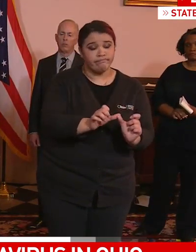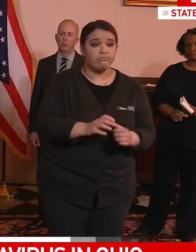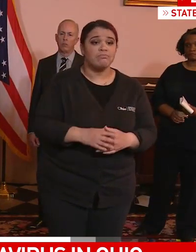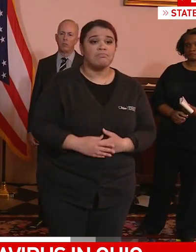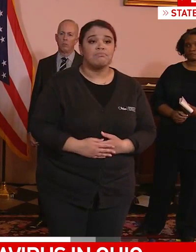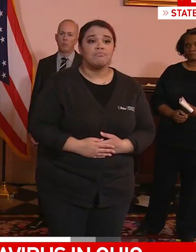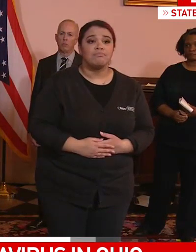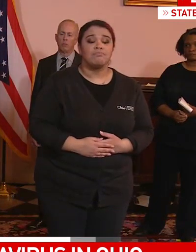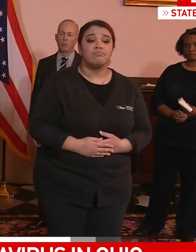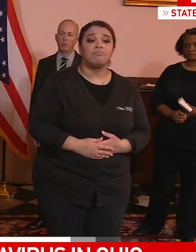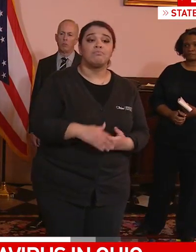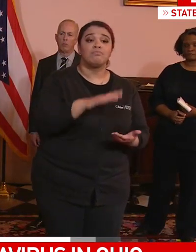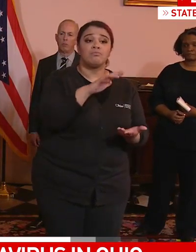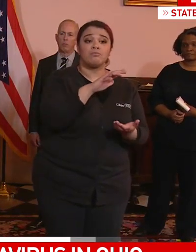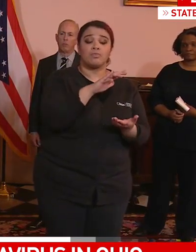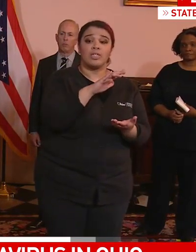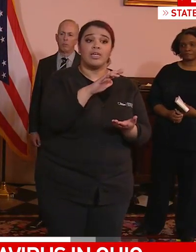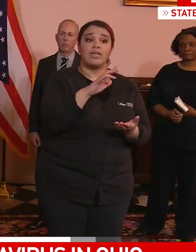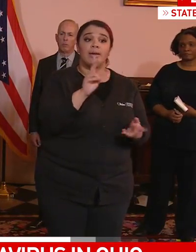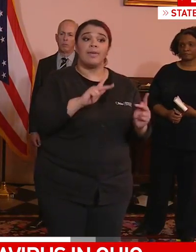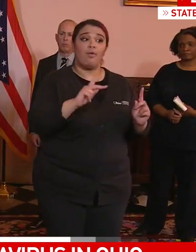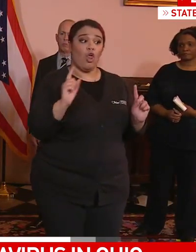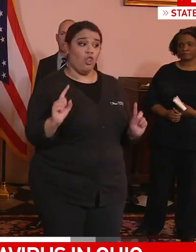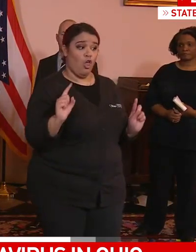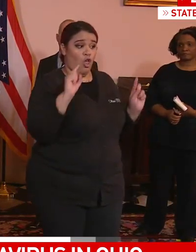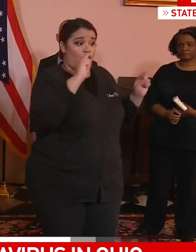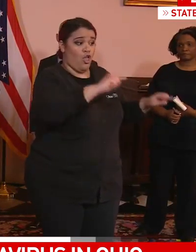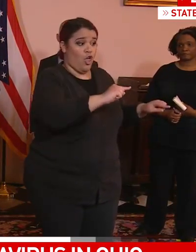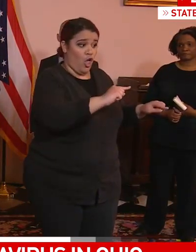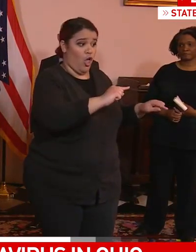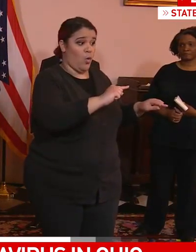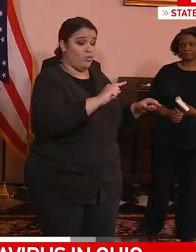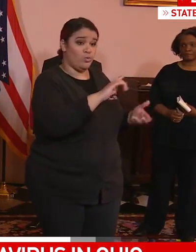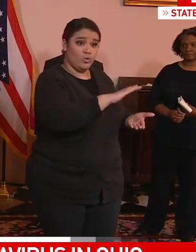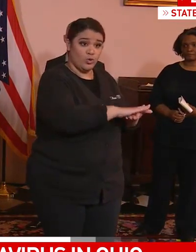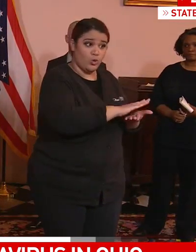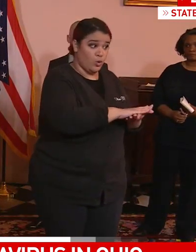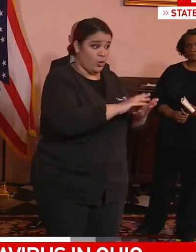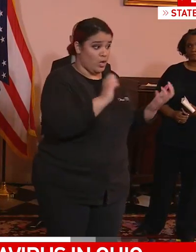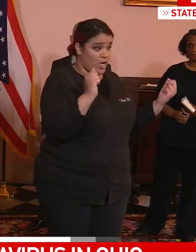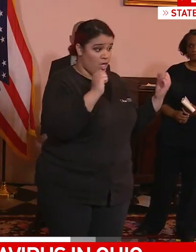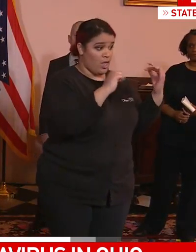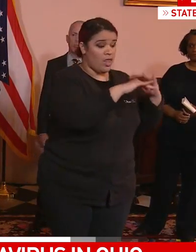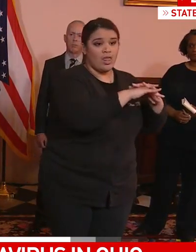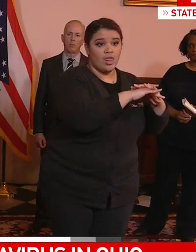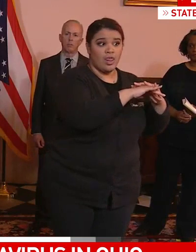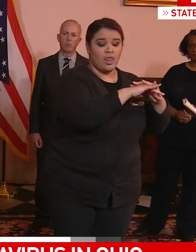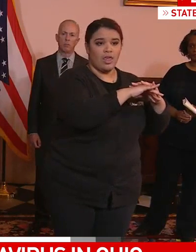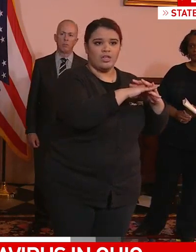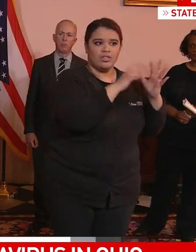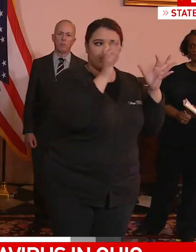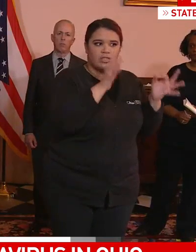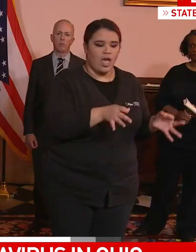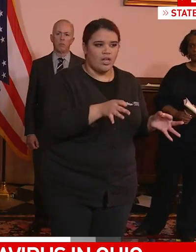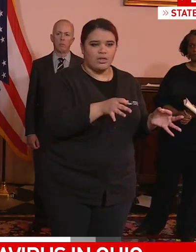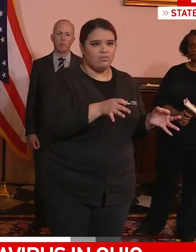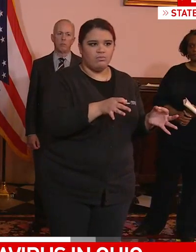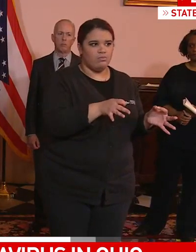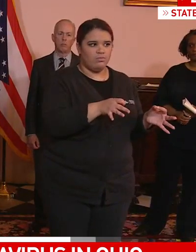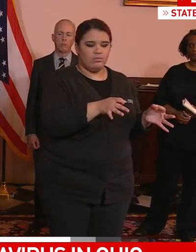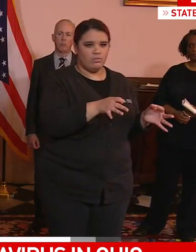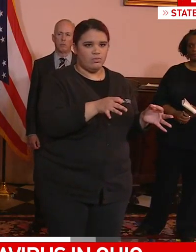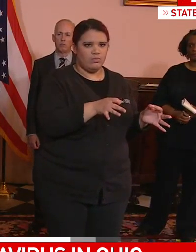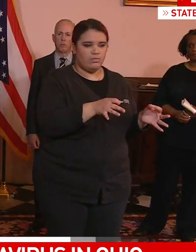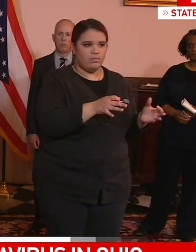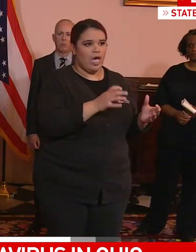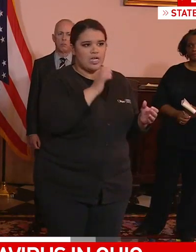school or we stop in-person school for 3 weeks, but the odds are